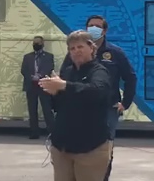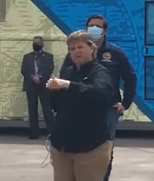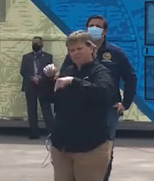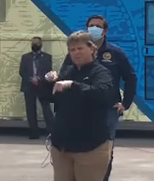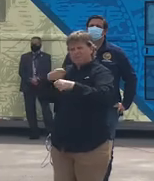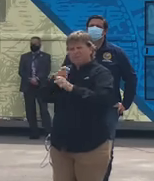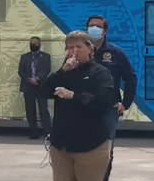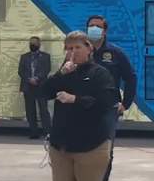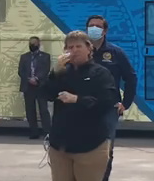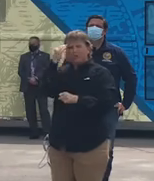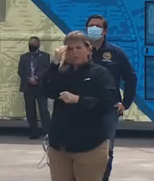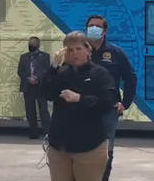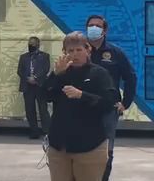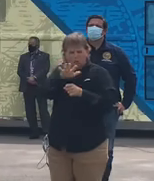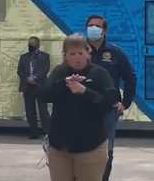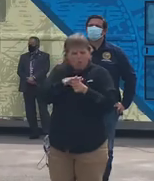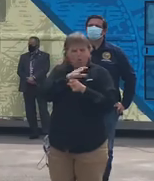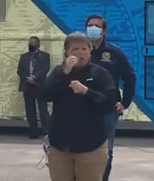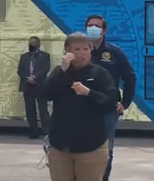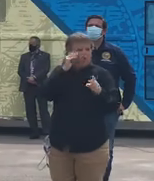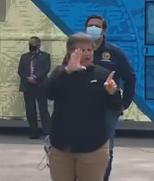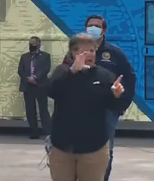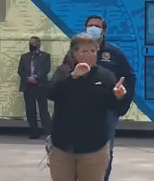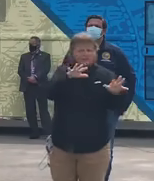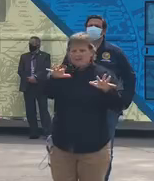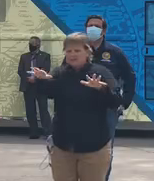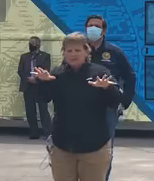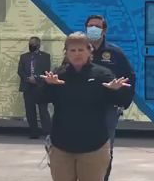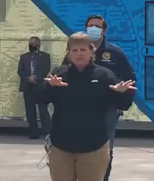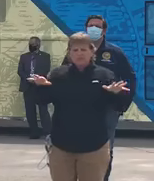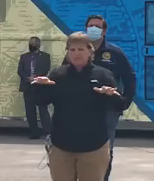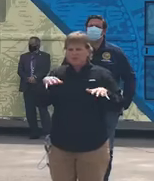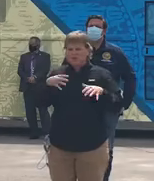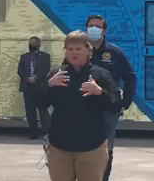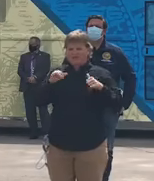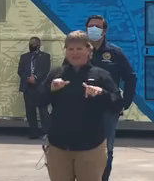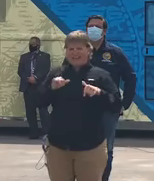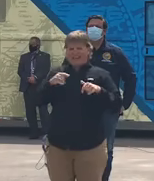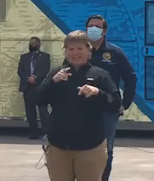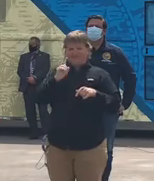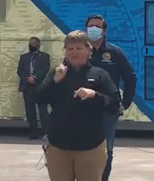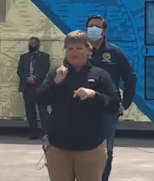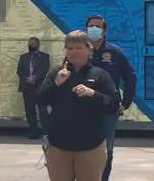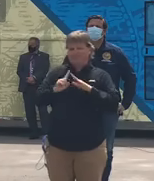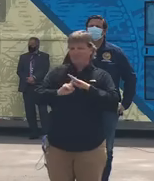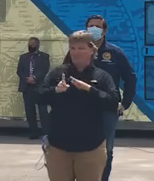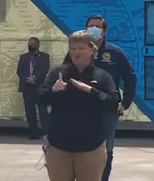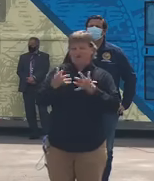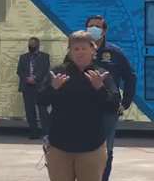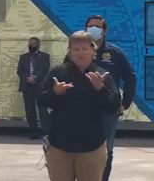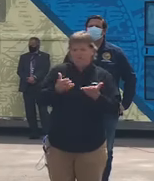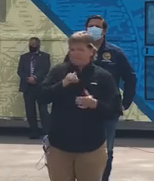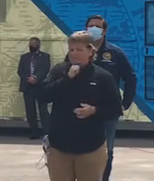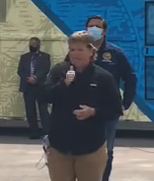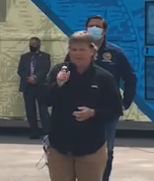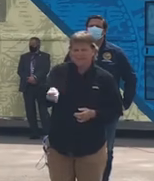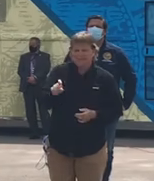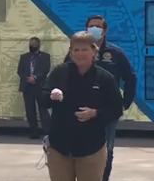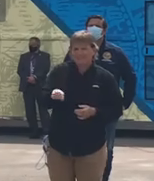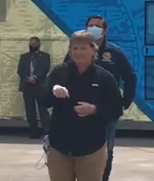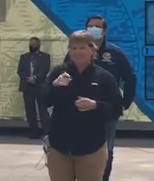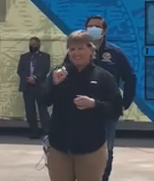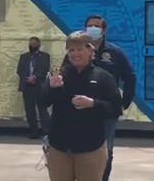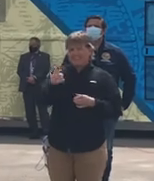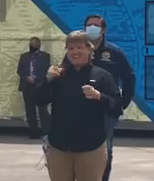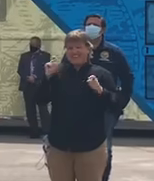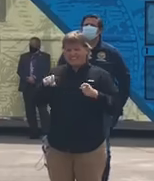code, perhaps you don't have to evacuate depending upon the strength of the storm. Congregate sheltering, mass congregate sheltering. How do we do that? What are the